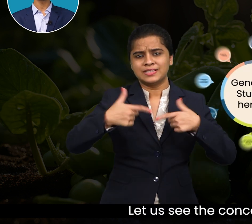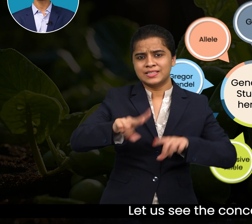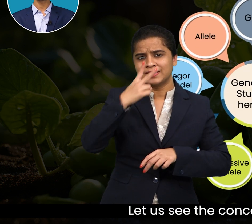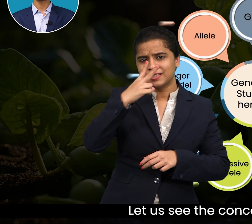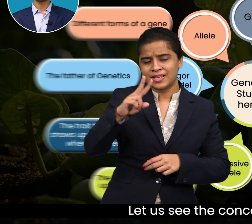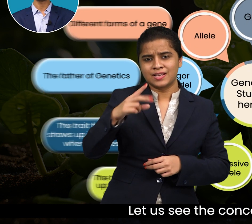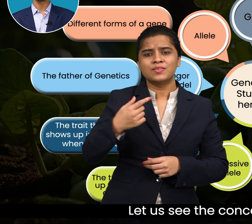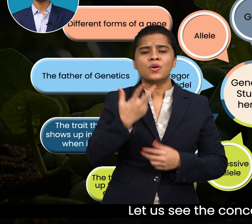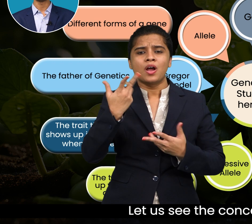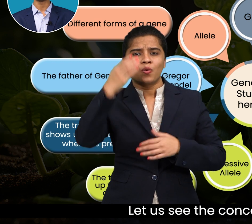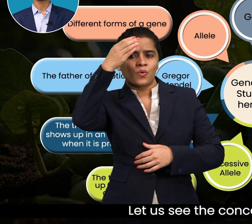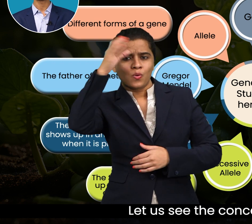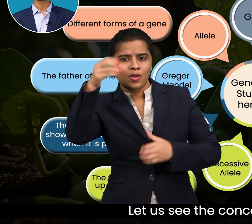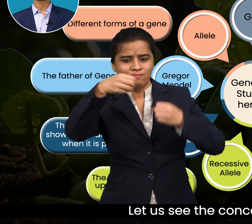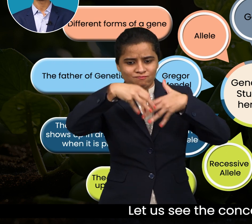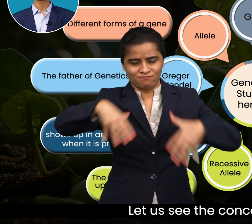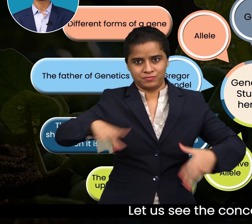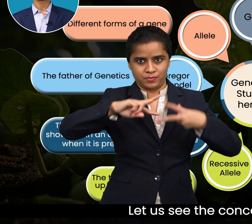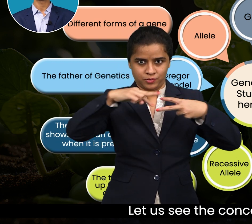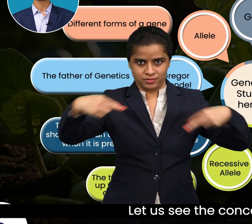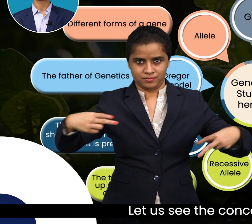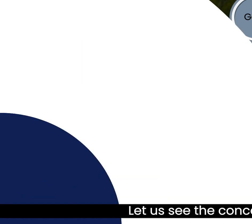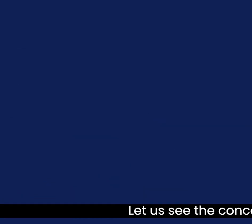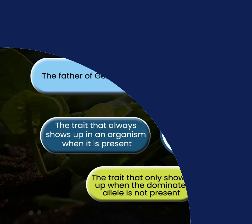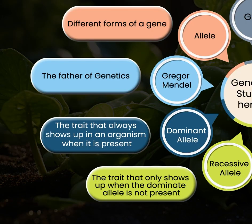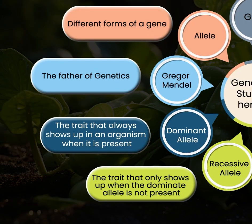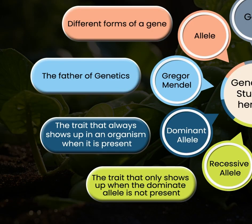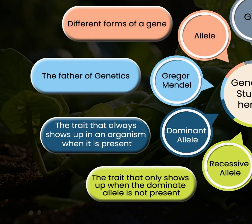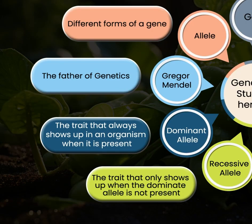let us see the concept map on heredity.